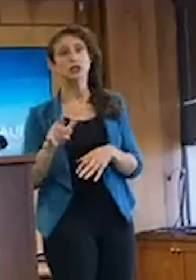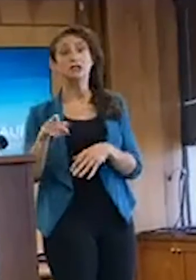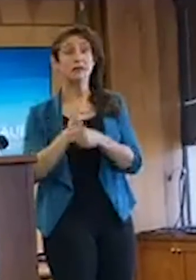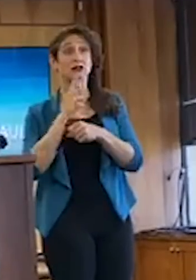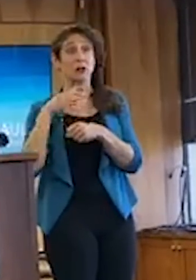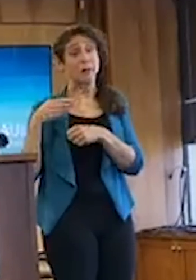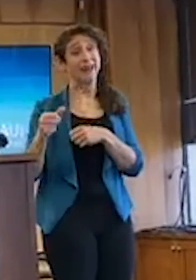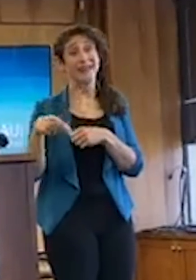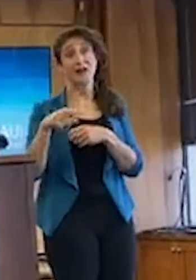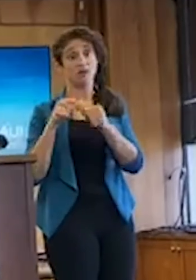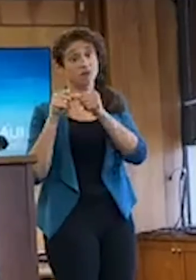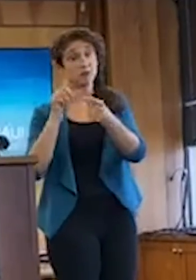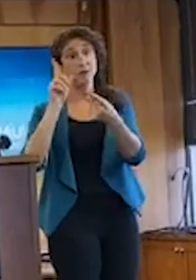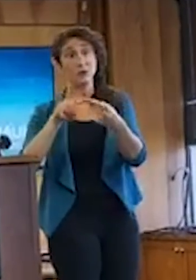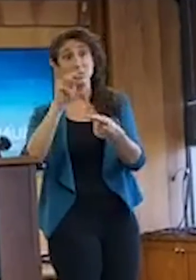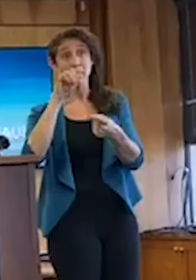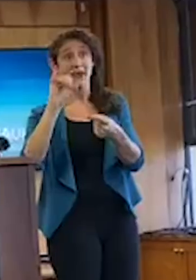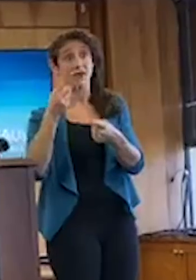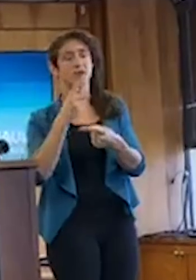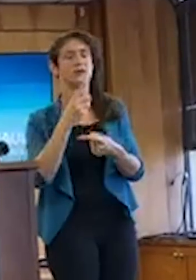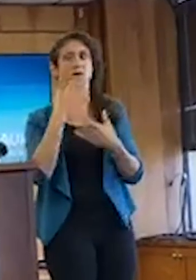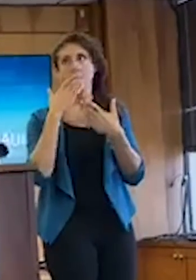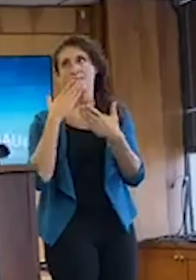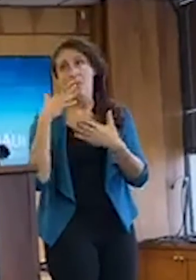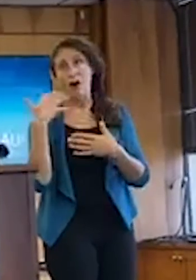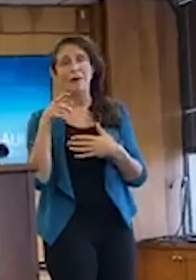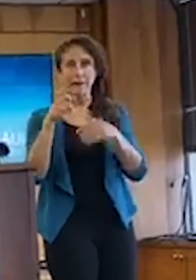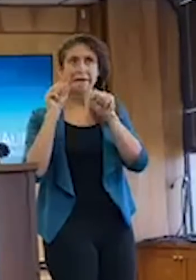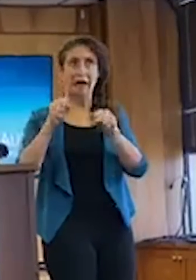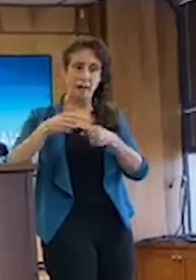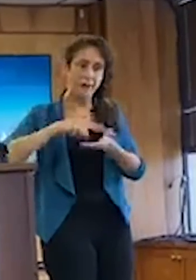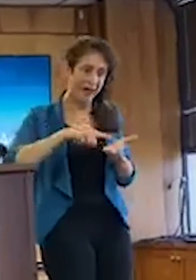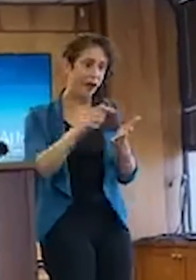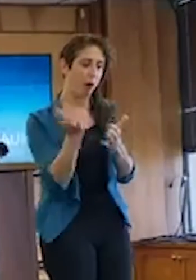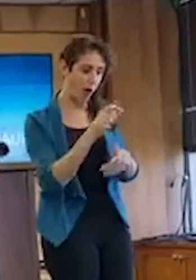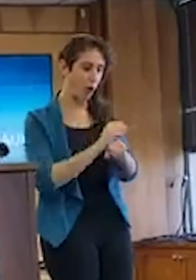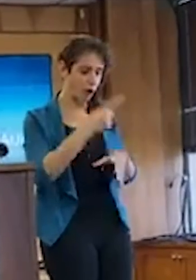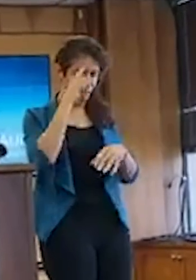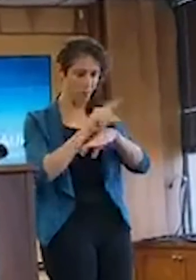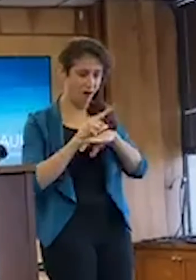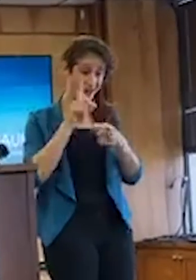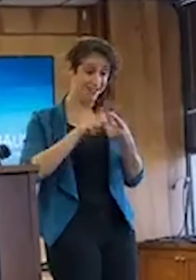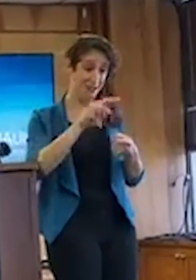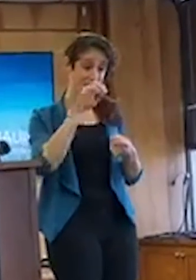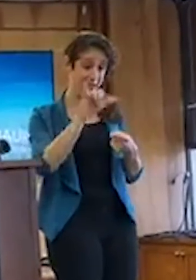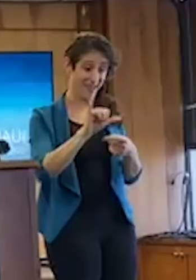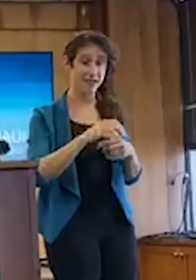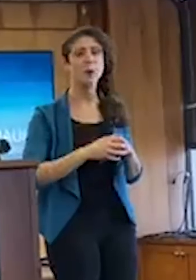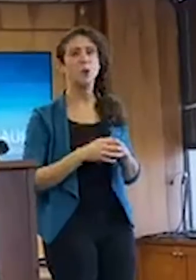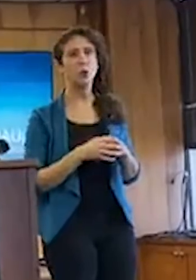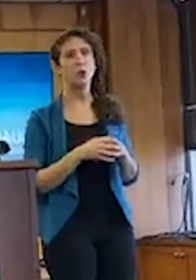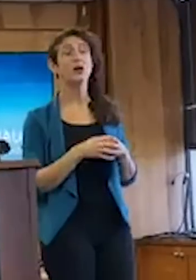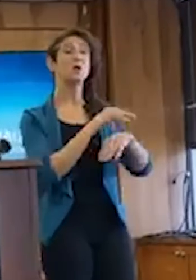through May 1st. We are really gratified that he can do that. For Molokai, they have reported no cases, and